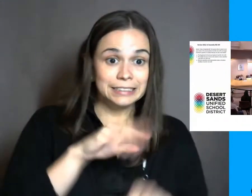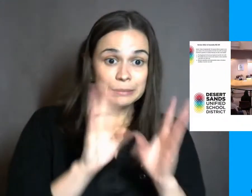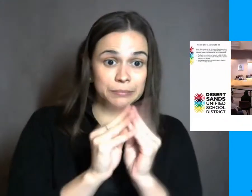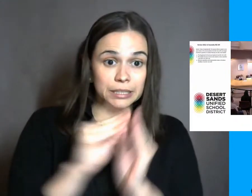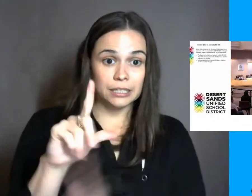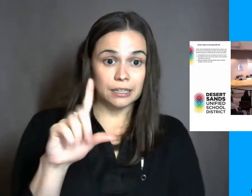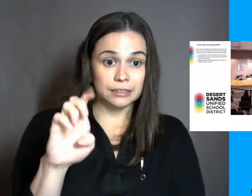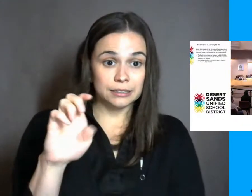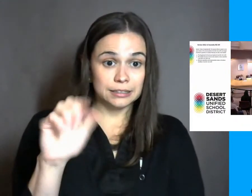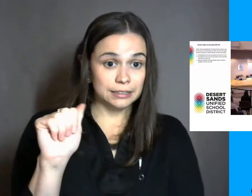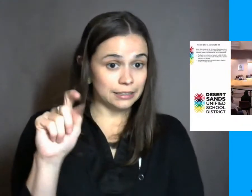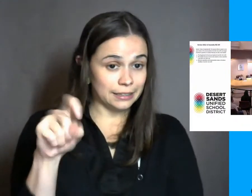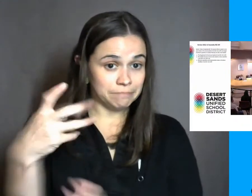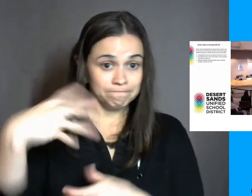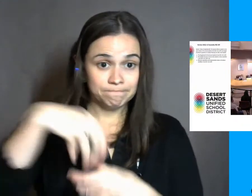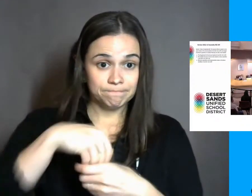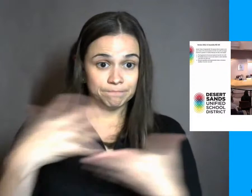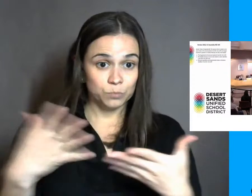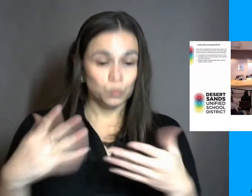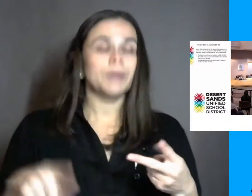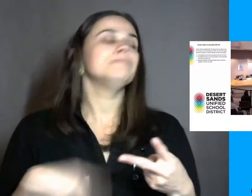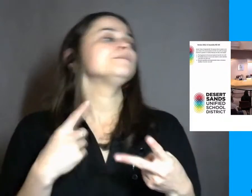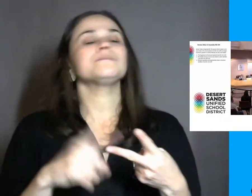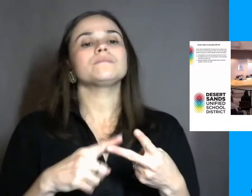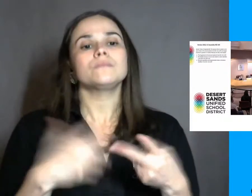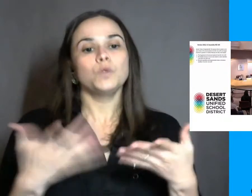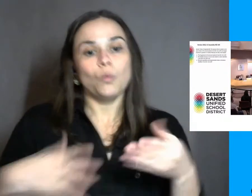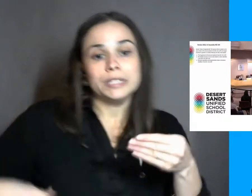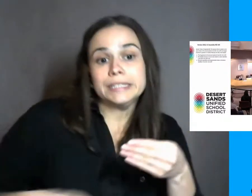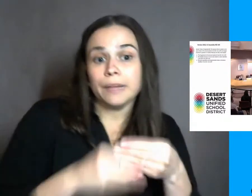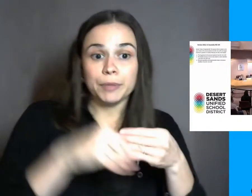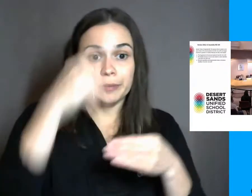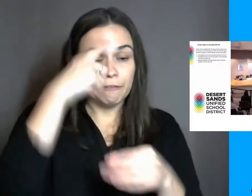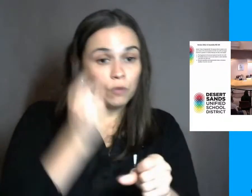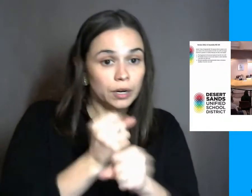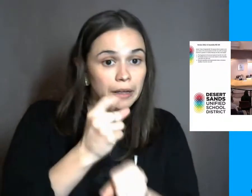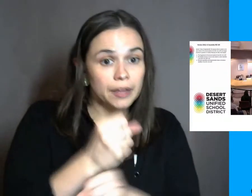of the following: the supplement for the annual update for the